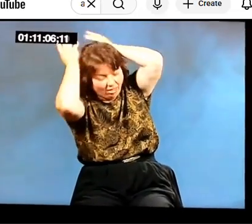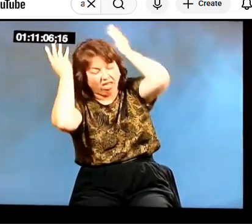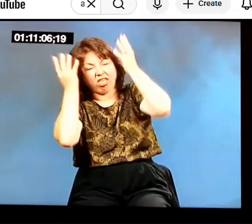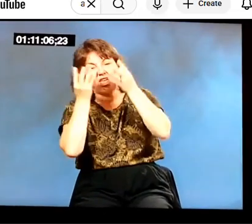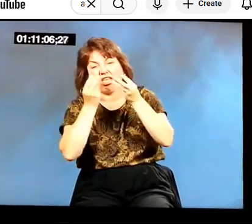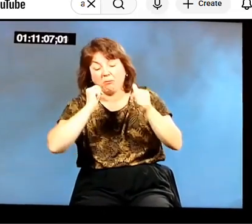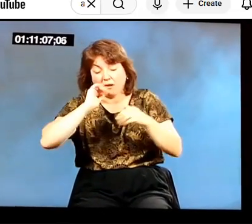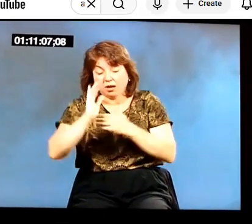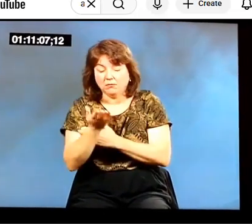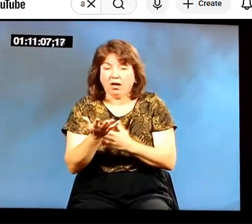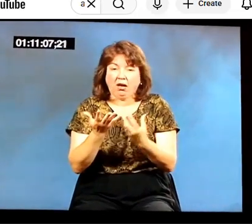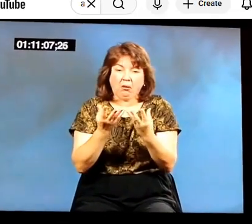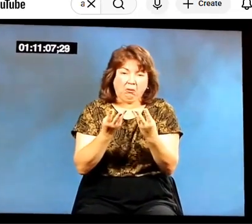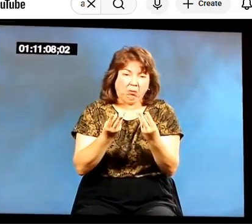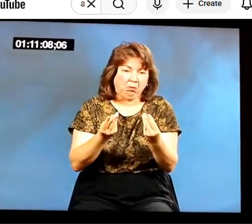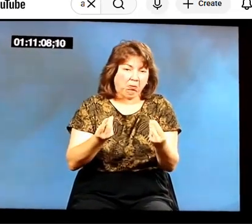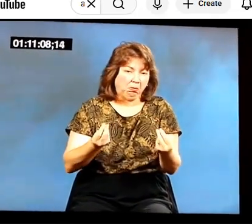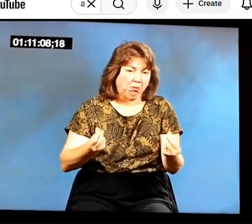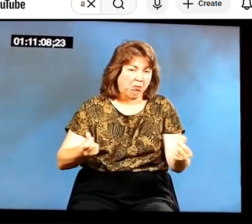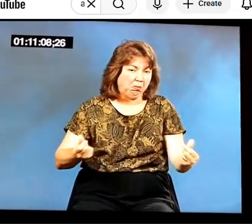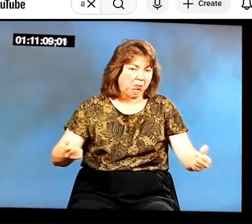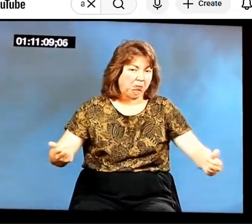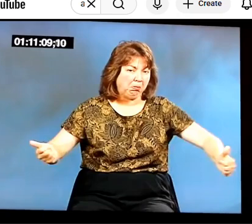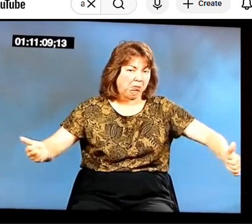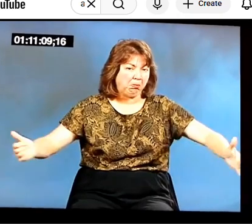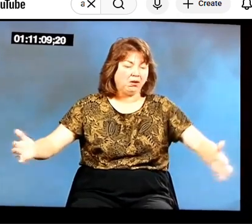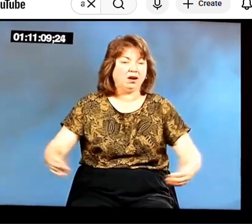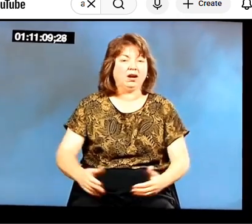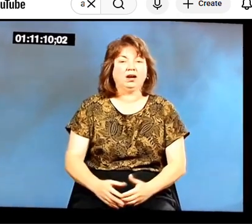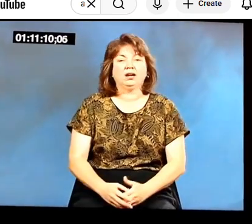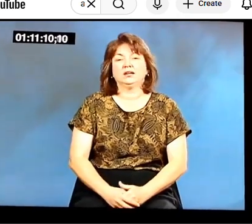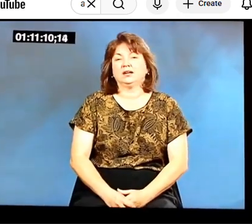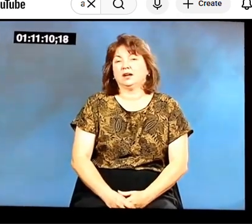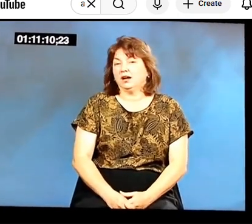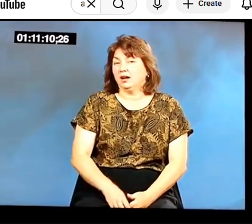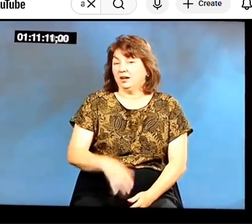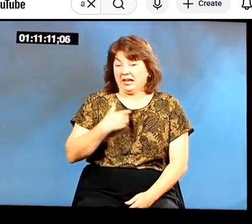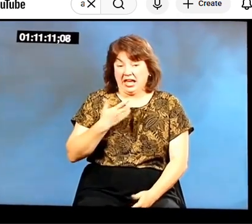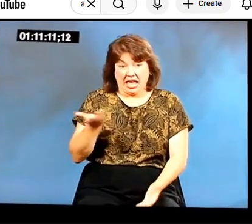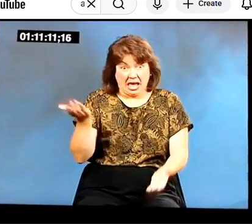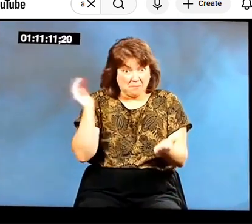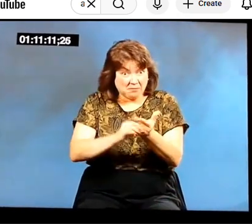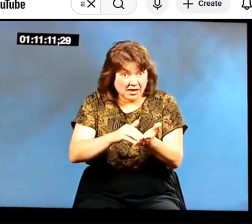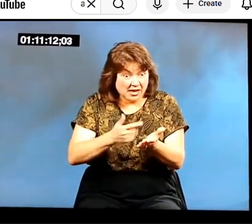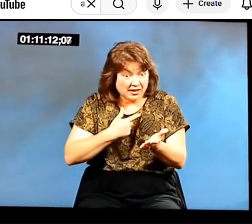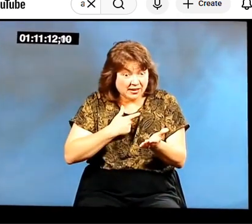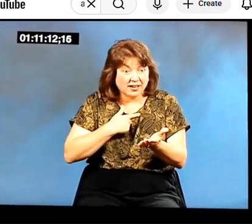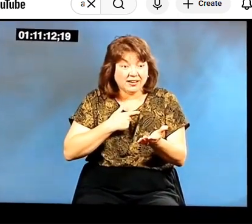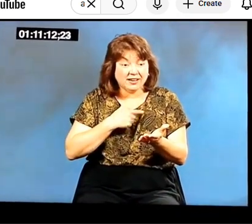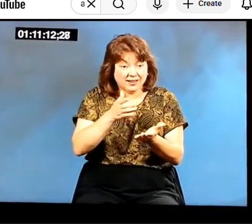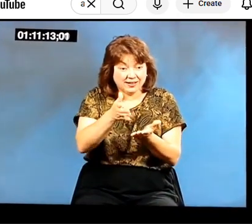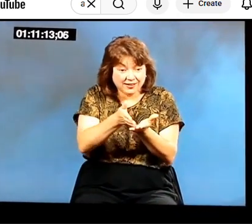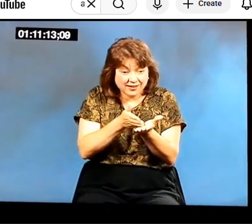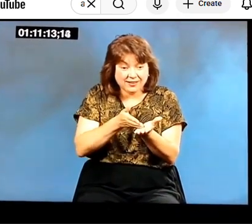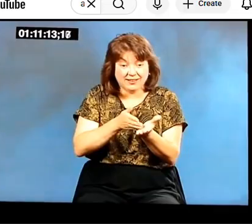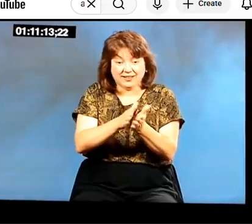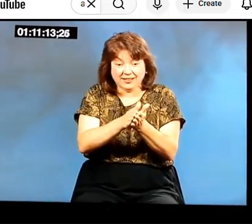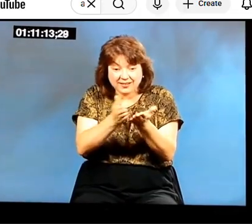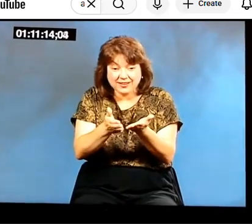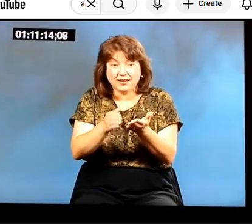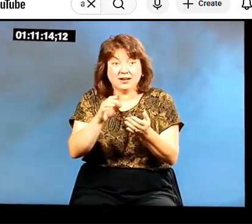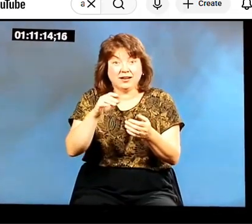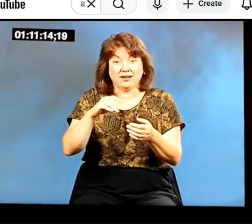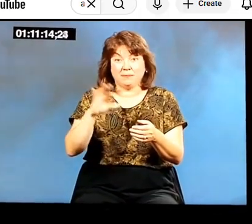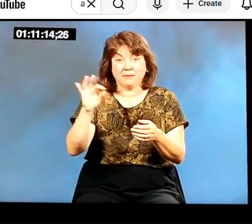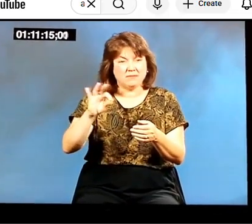it. Close your eyes, go back to sleep. And I went back to sleep, but when I finally woke up in the morning, I was sopping wet. And